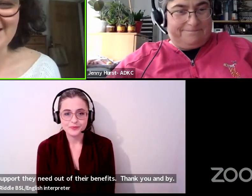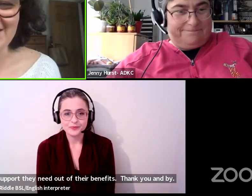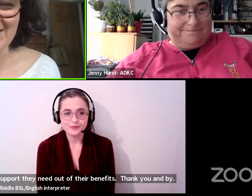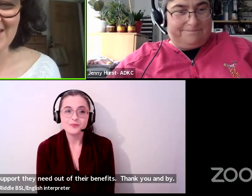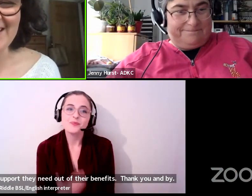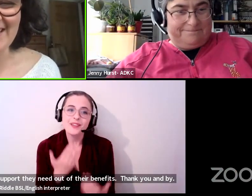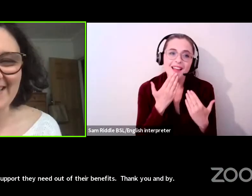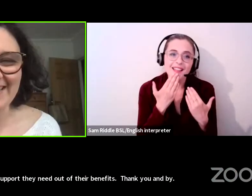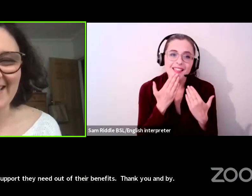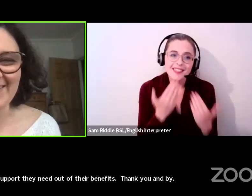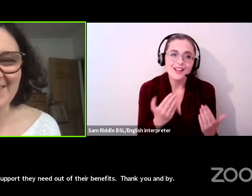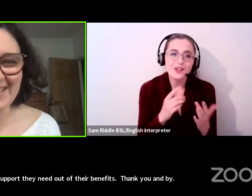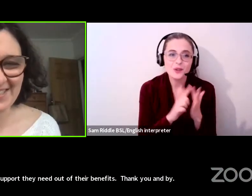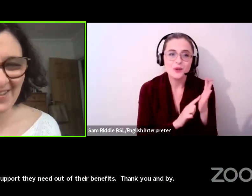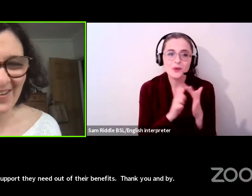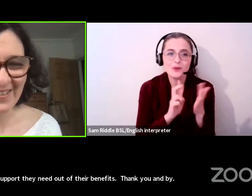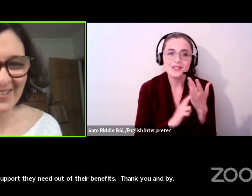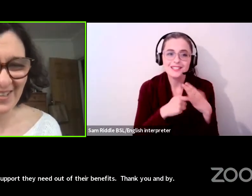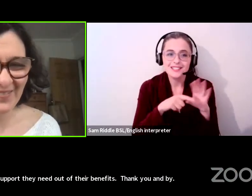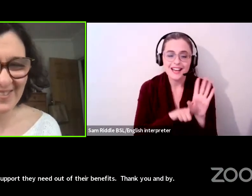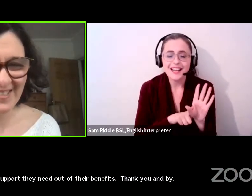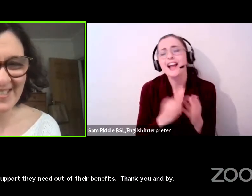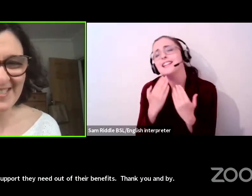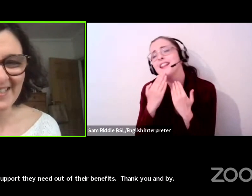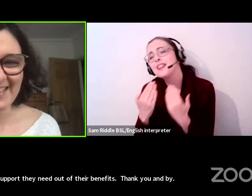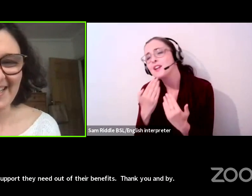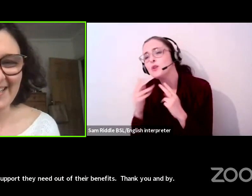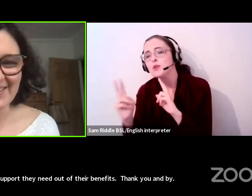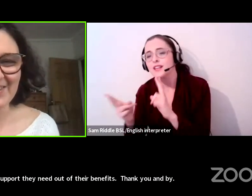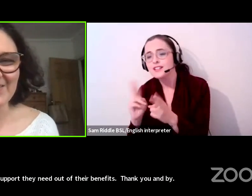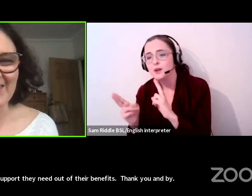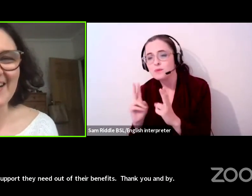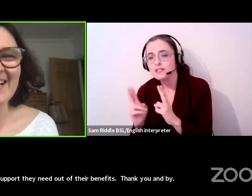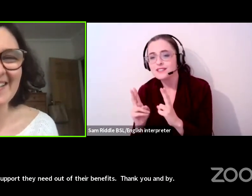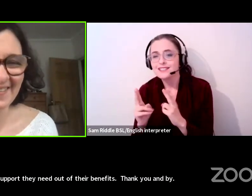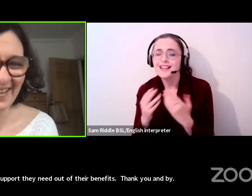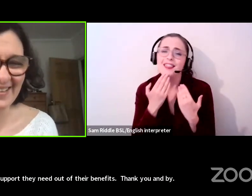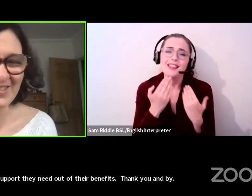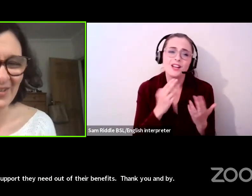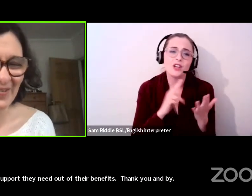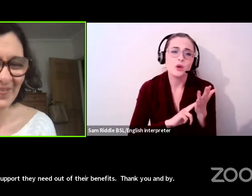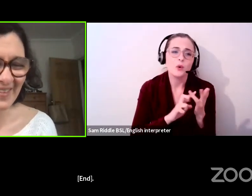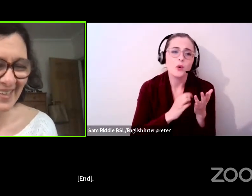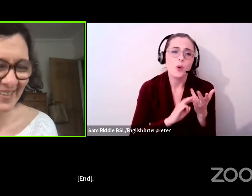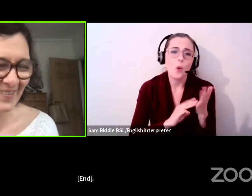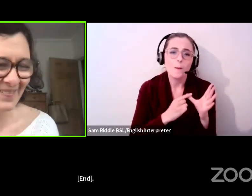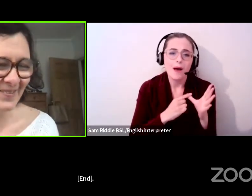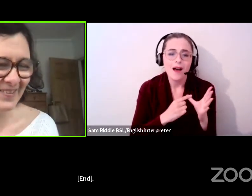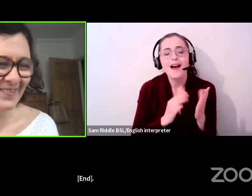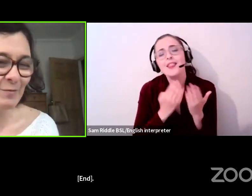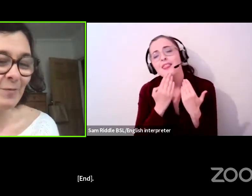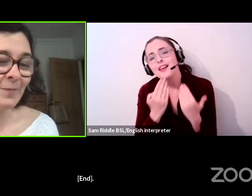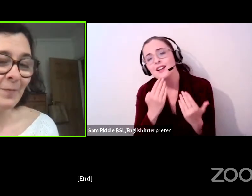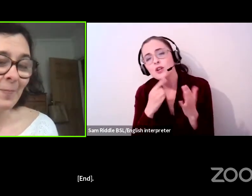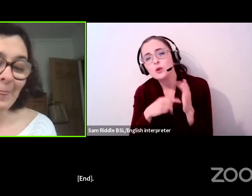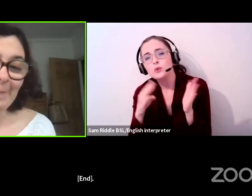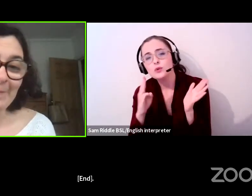And thanks to Jenny, and thanks to our interpreters, and Norma, and Tom. Thank you,